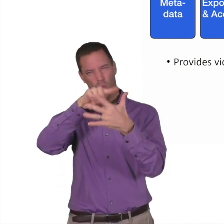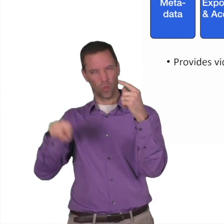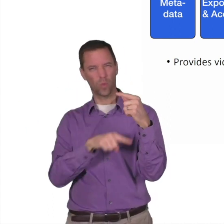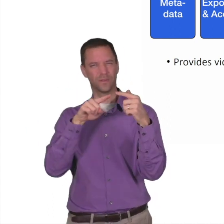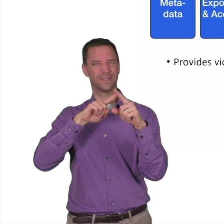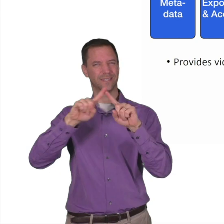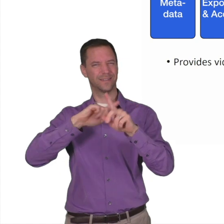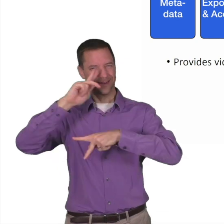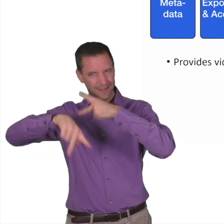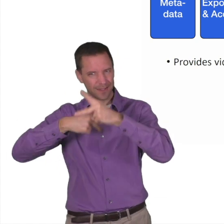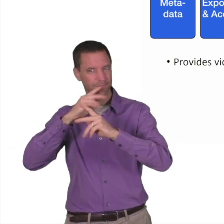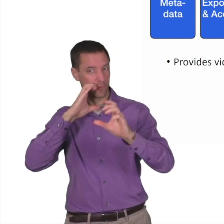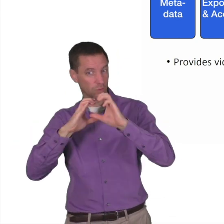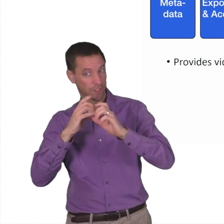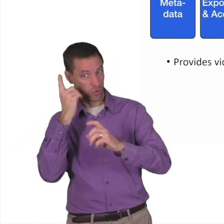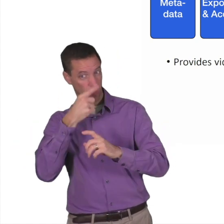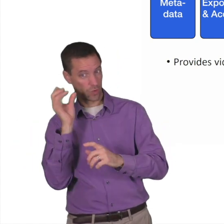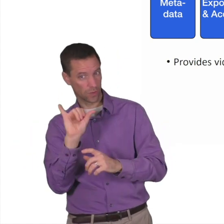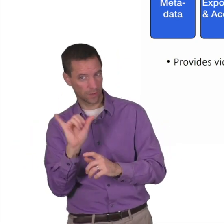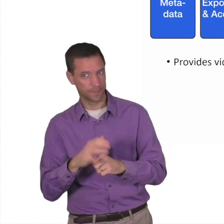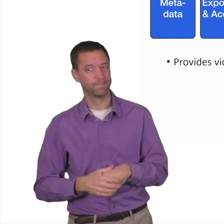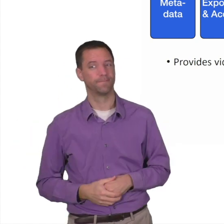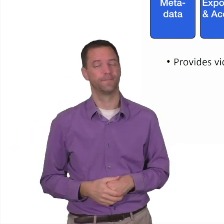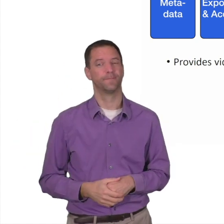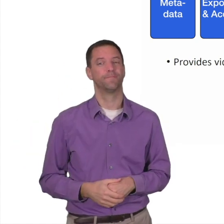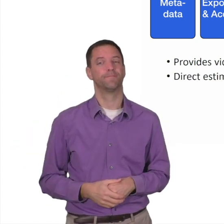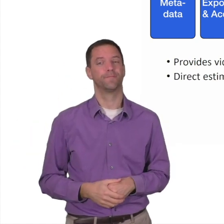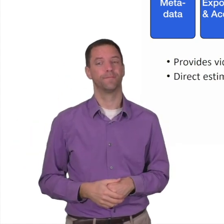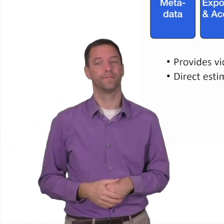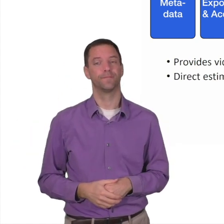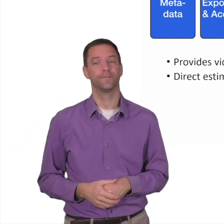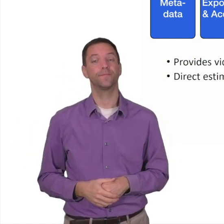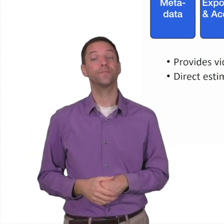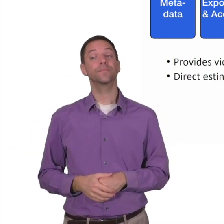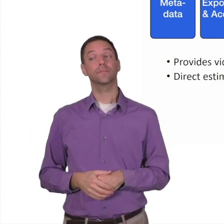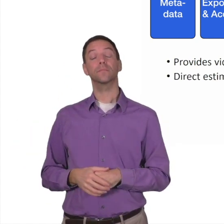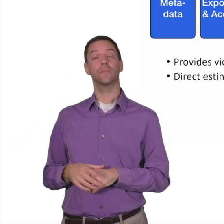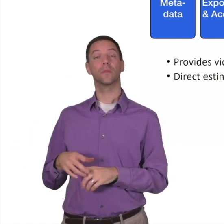understand the different kinds of what different kinds of communication look like.